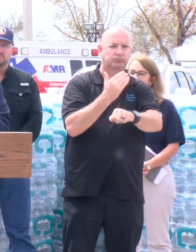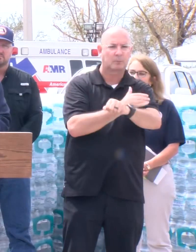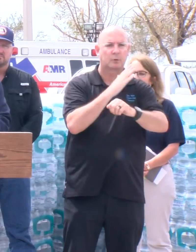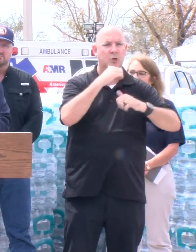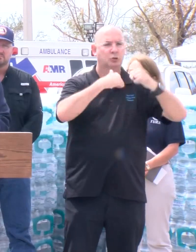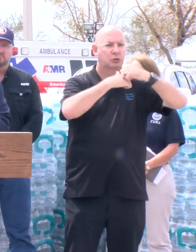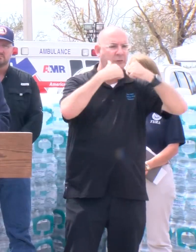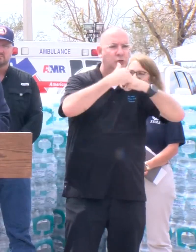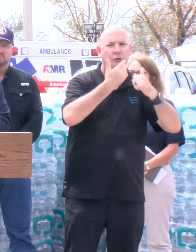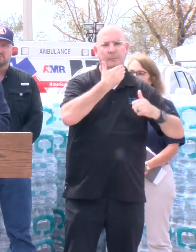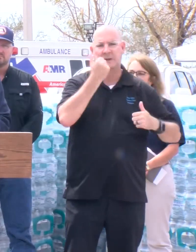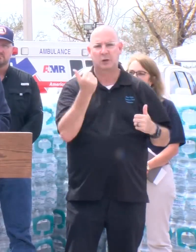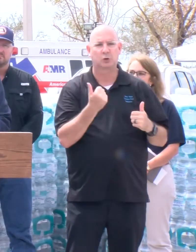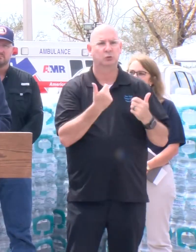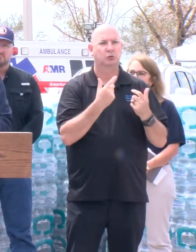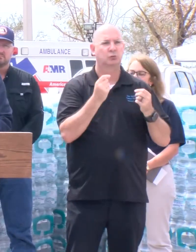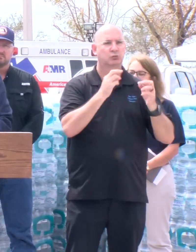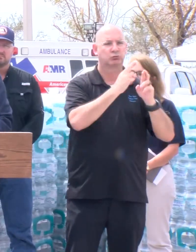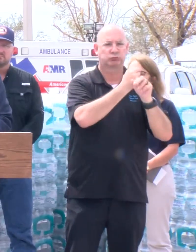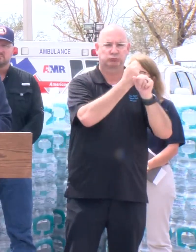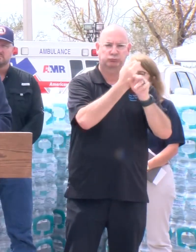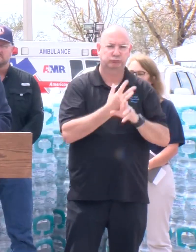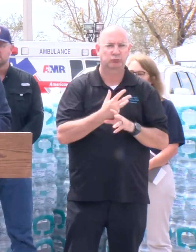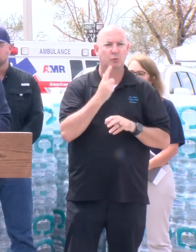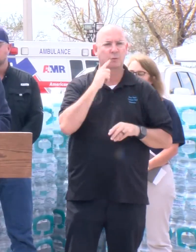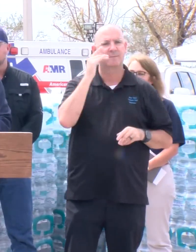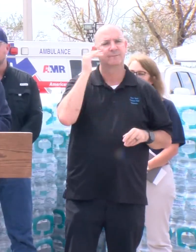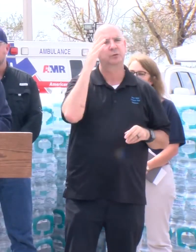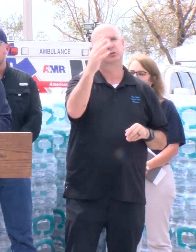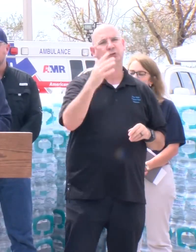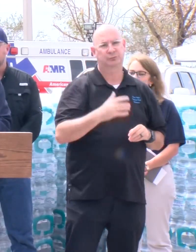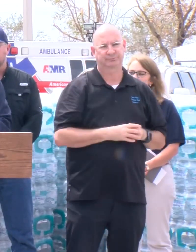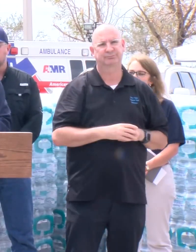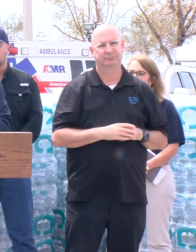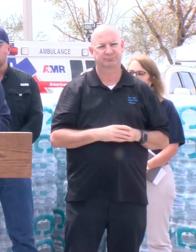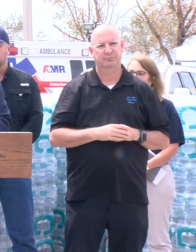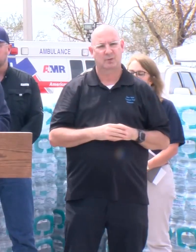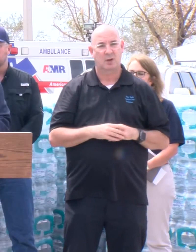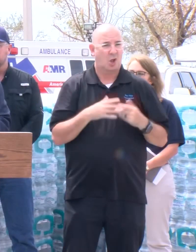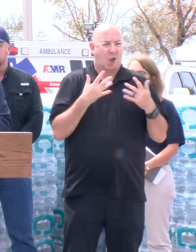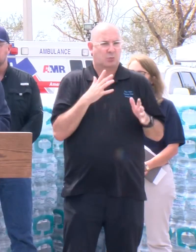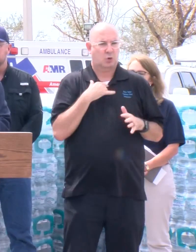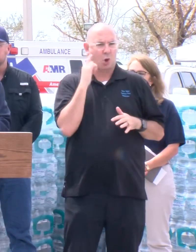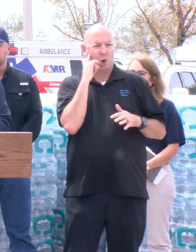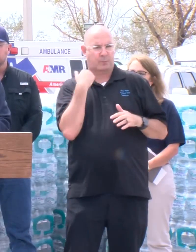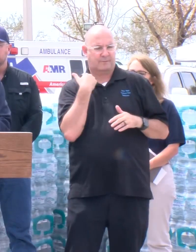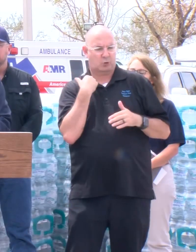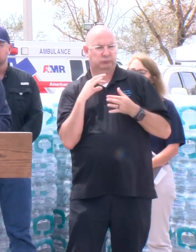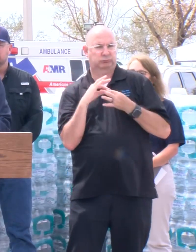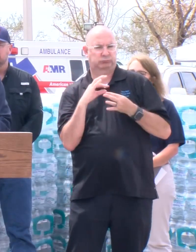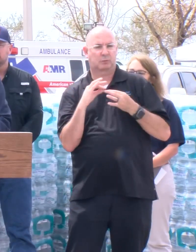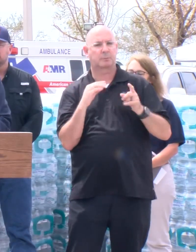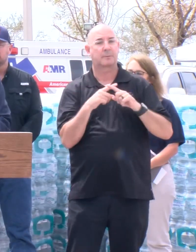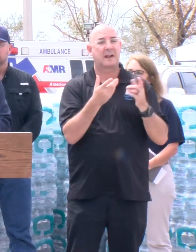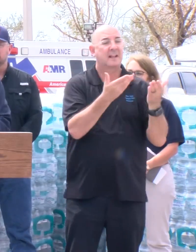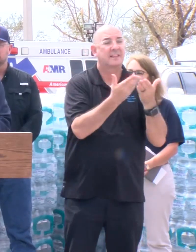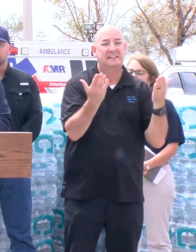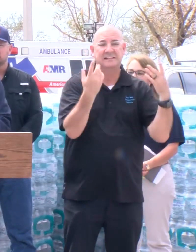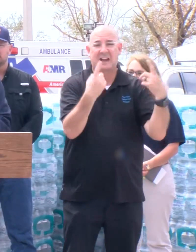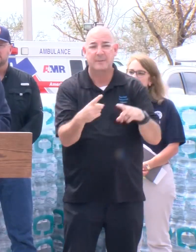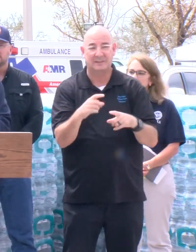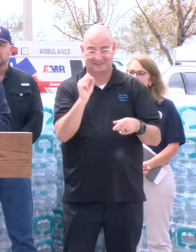storms. And you've heard me say this, but I really think some of the things that happened in Southwest Florida after Charlie and after